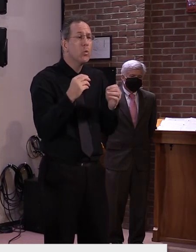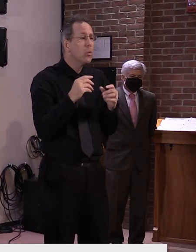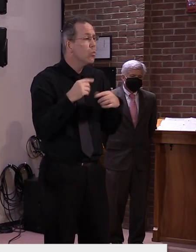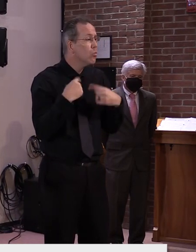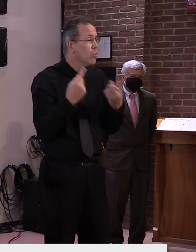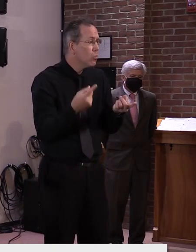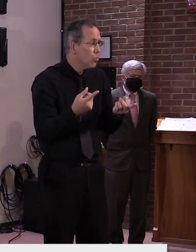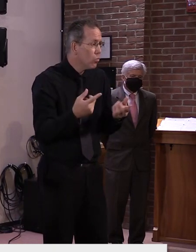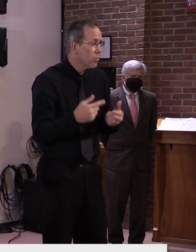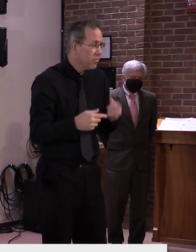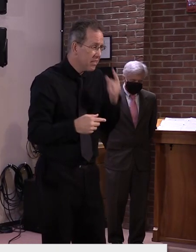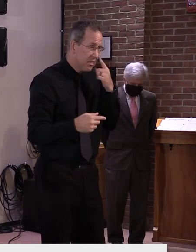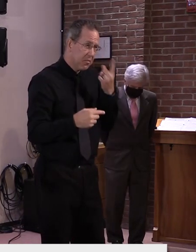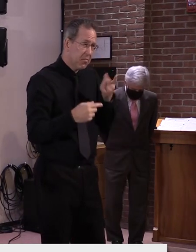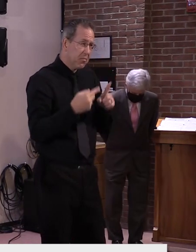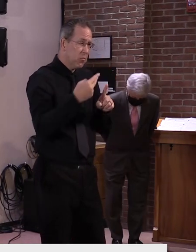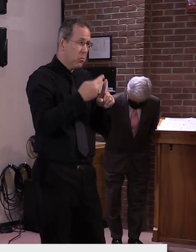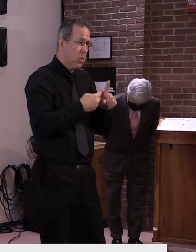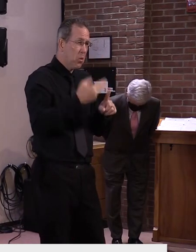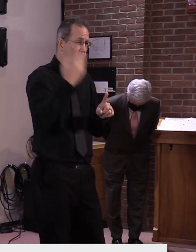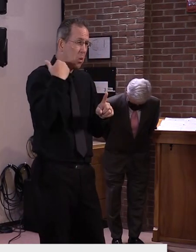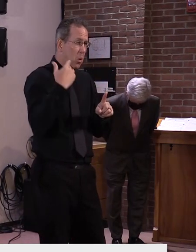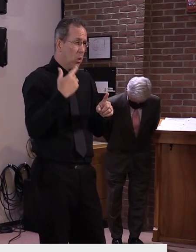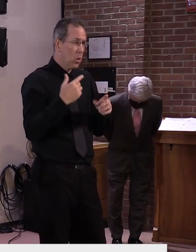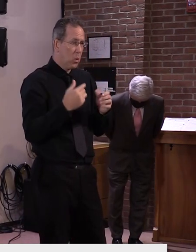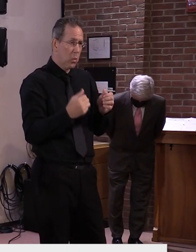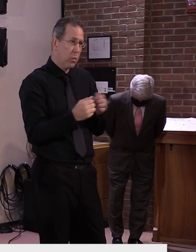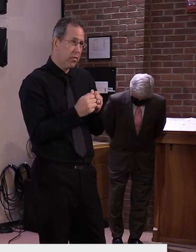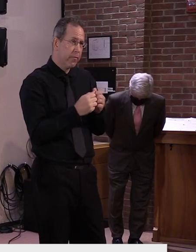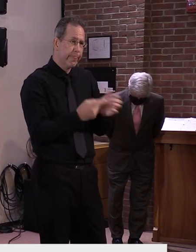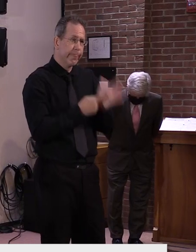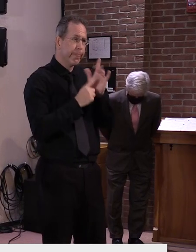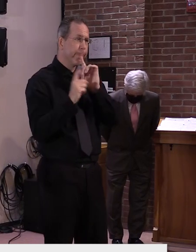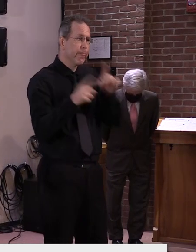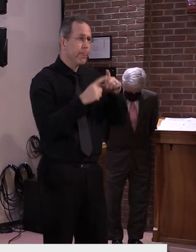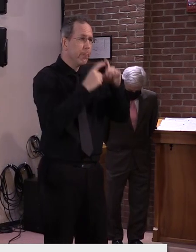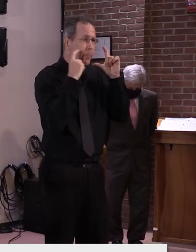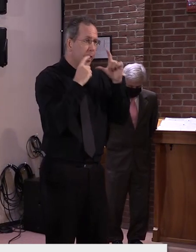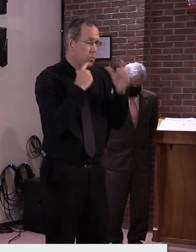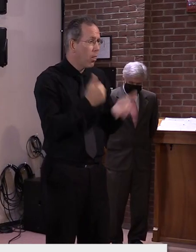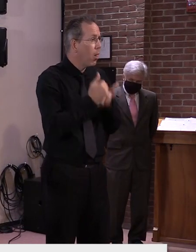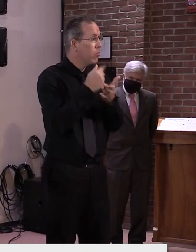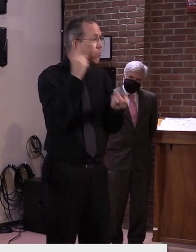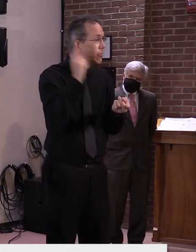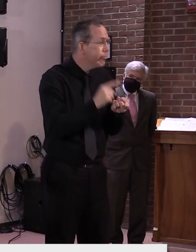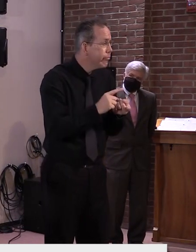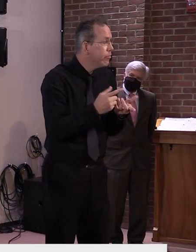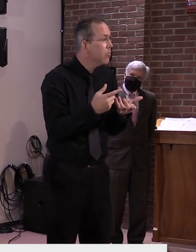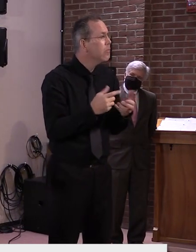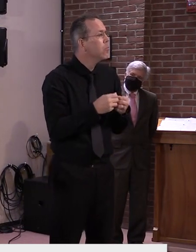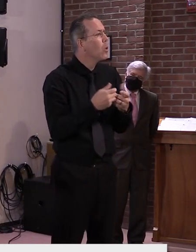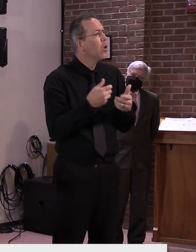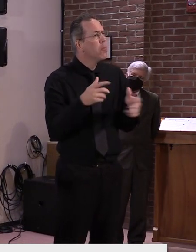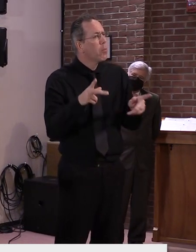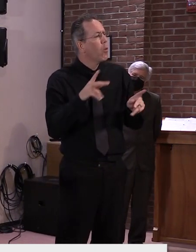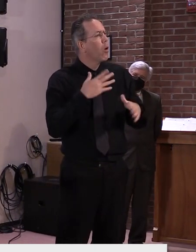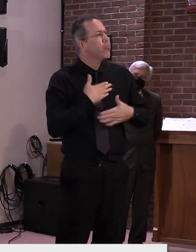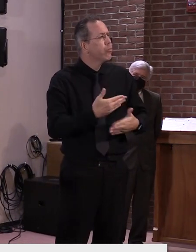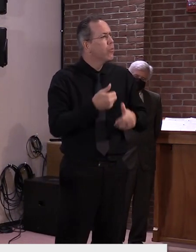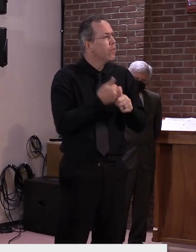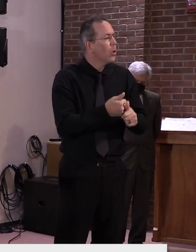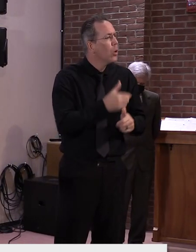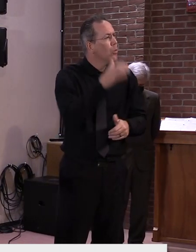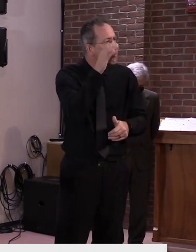of people living with a mandate would have brought up compliance so that as we're seeing potentially a surge coming in the